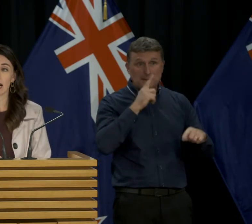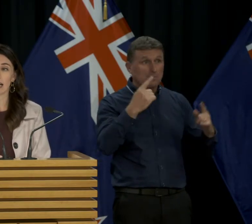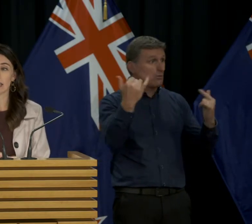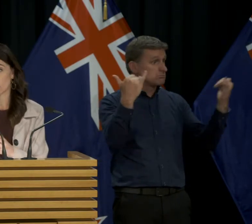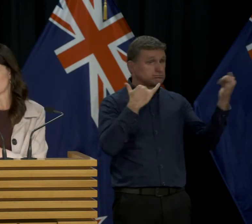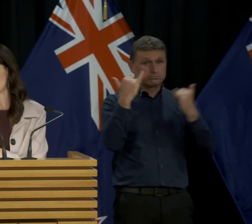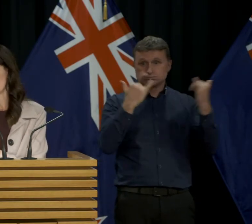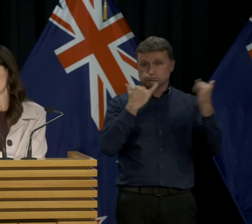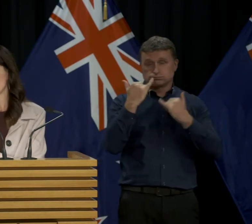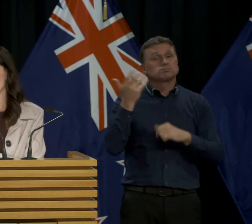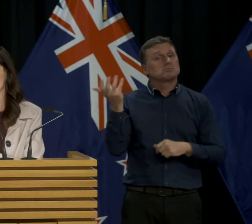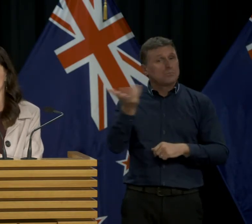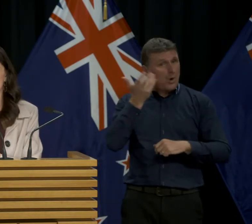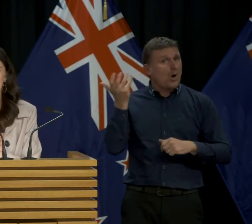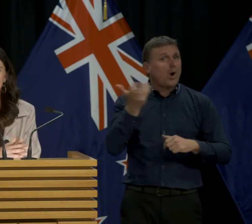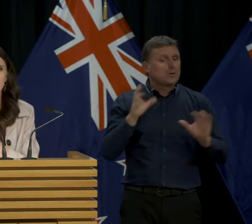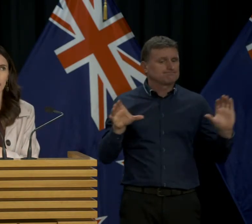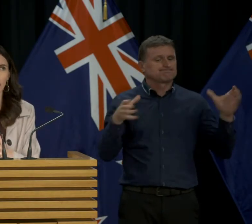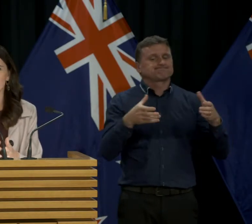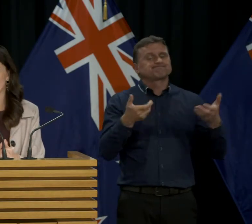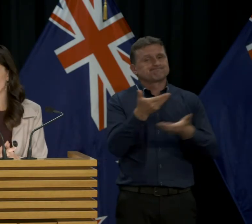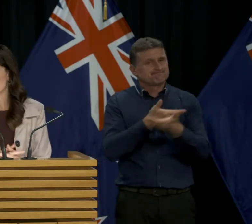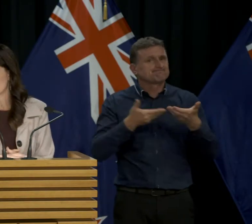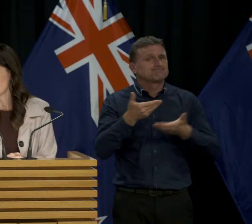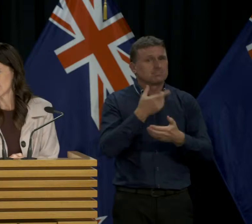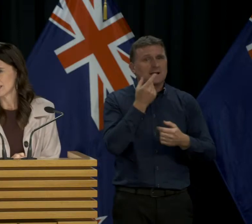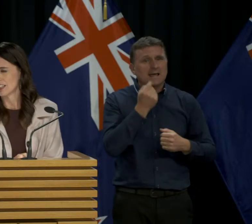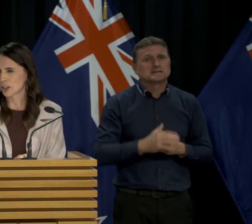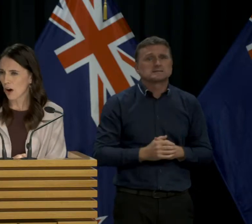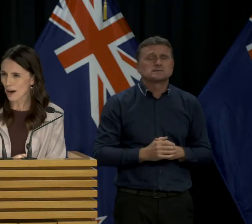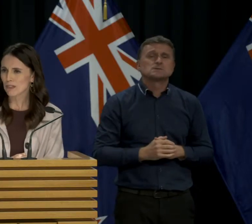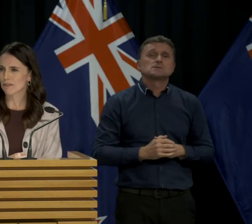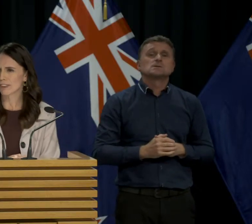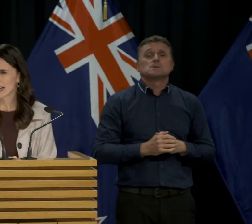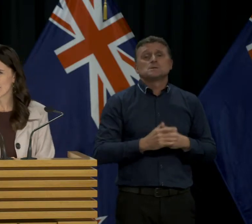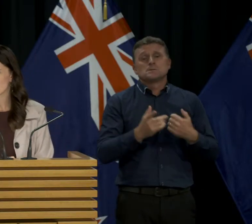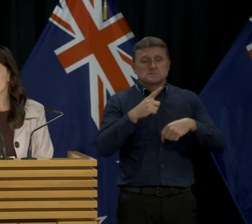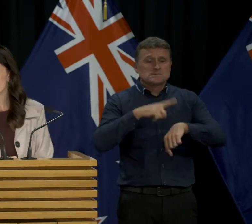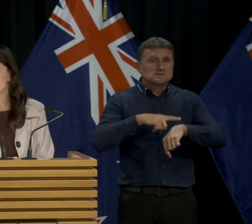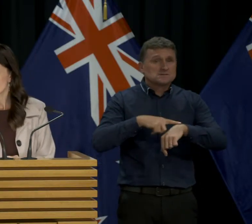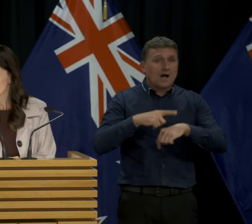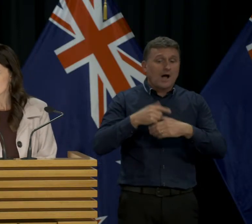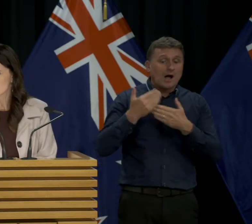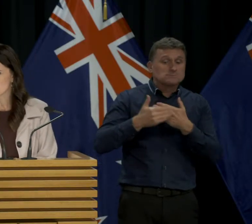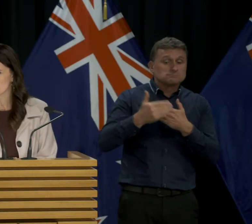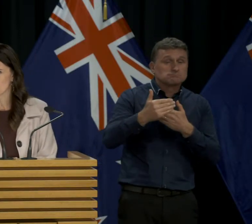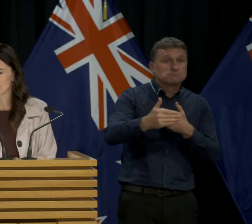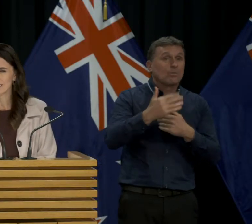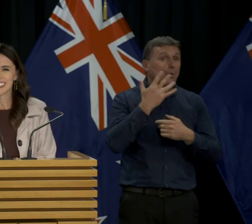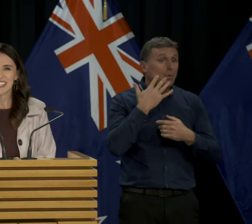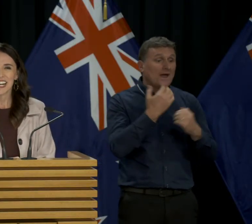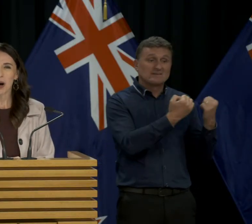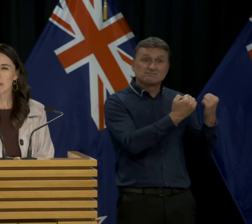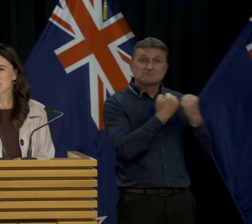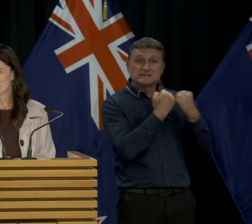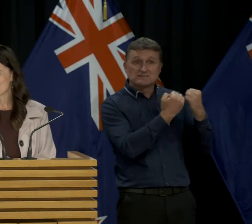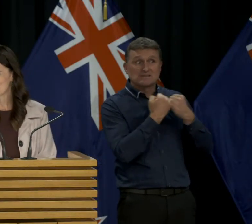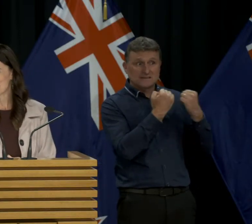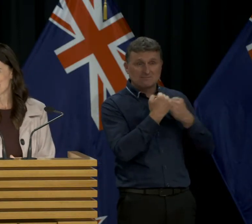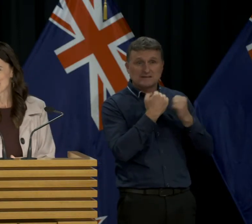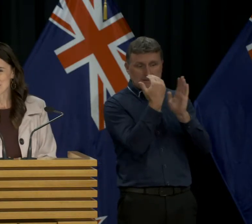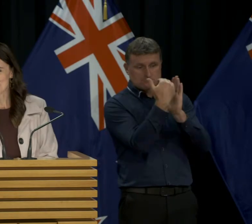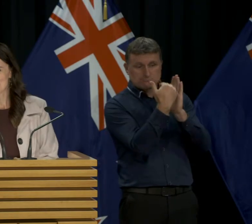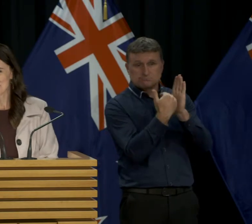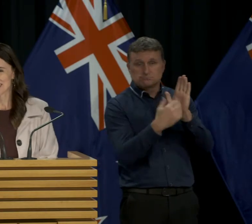that in the not-too-distant future. I imagine that we'll announce times for that in fairly short order. I'll be looking